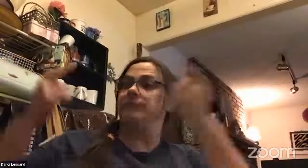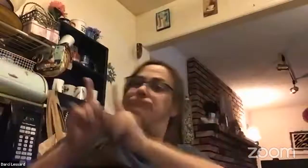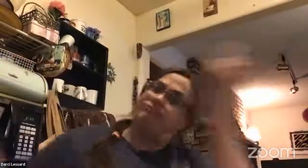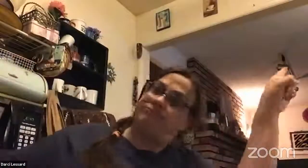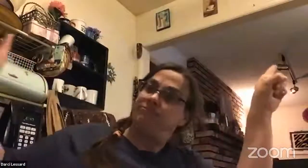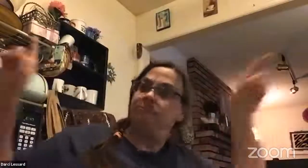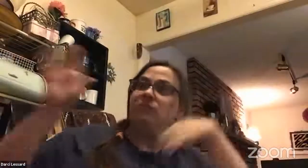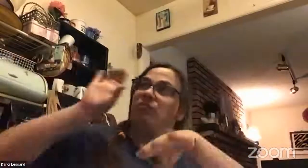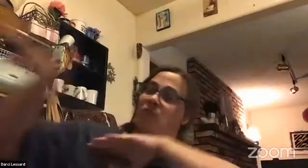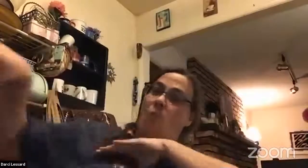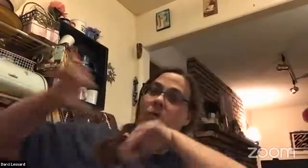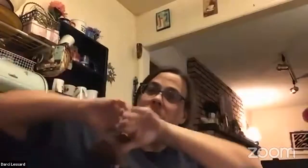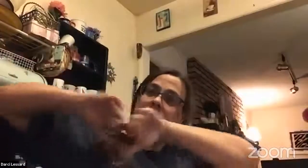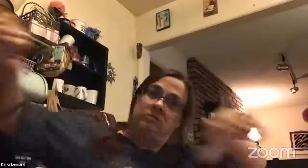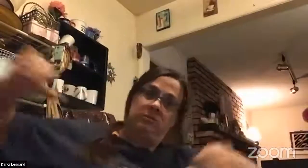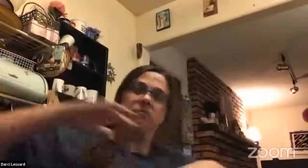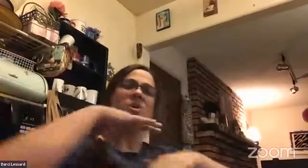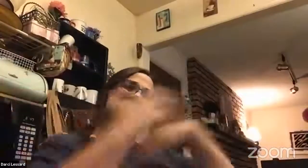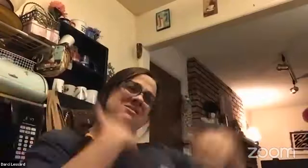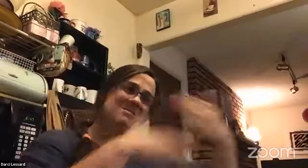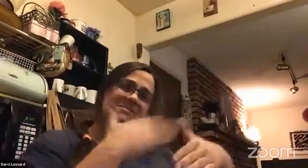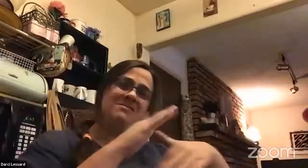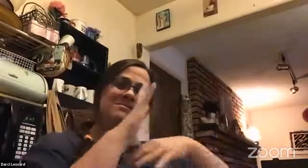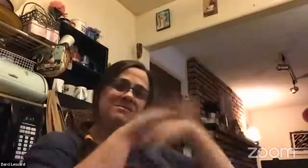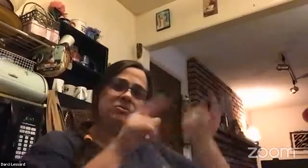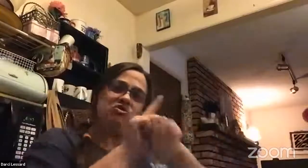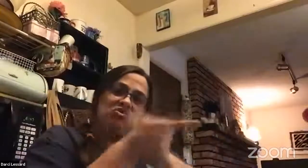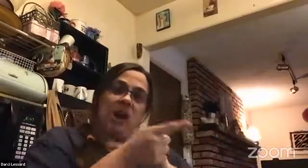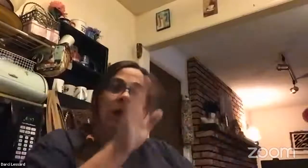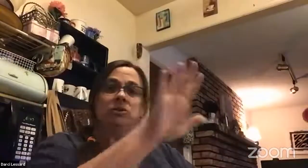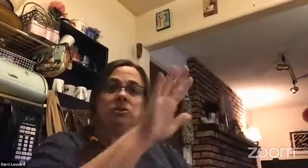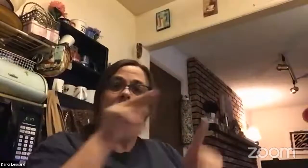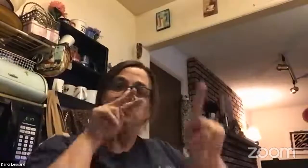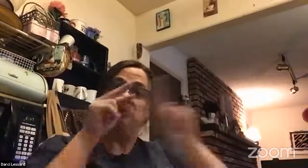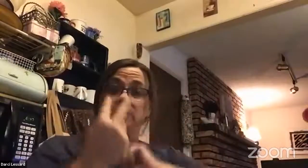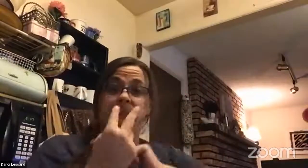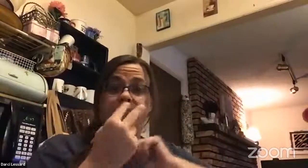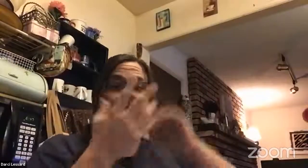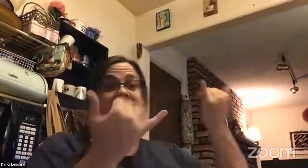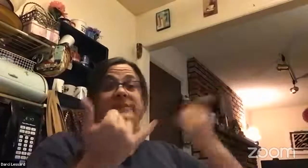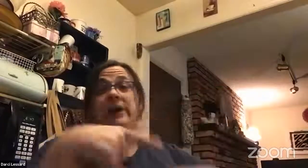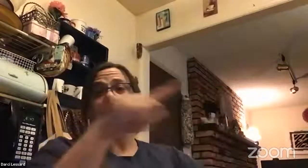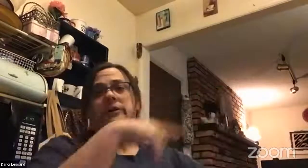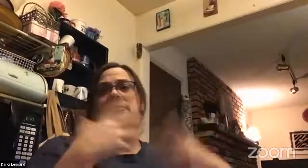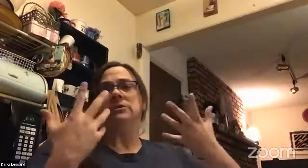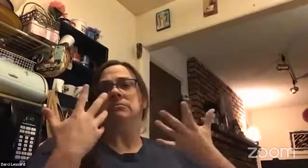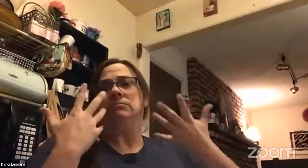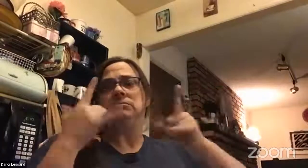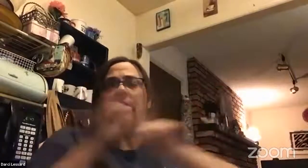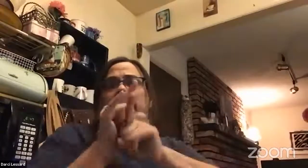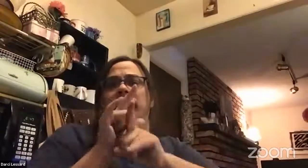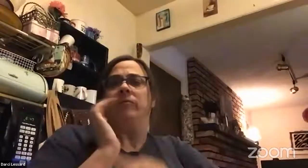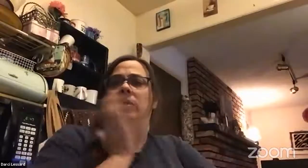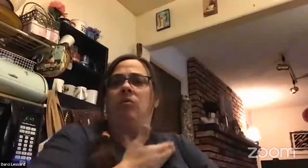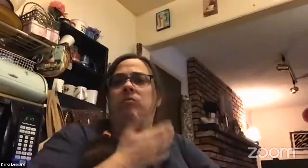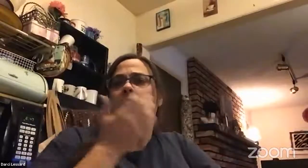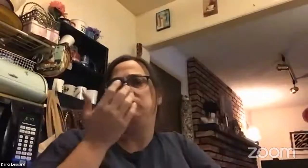people could not accomplish things. So I had to force this separation, work on my daughter, change her view on deaf people. Whereas